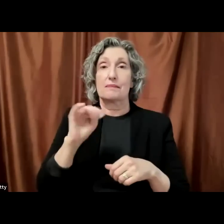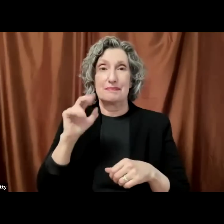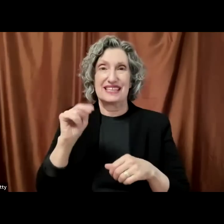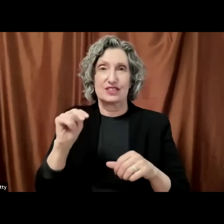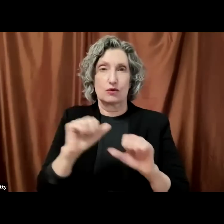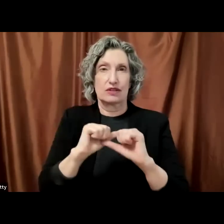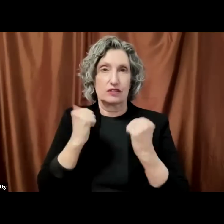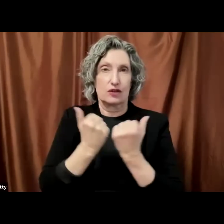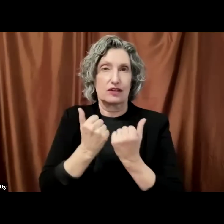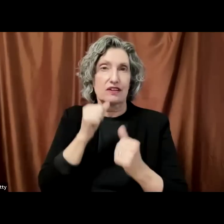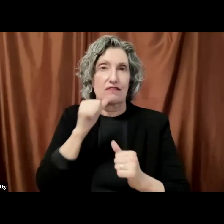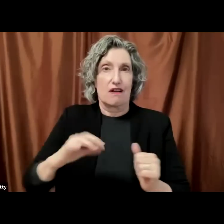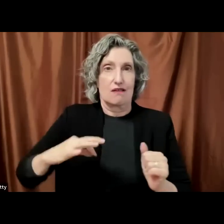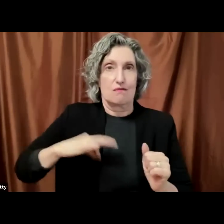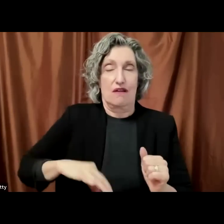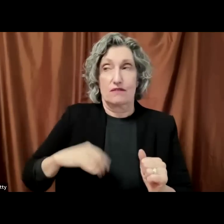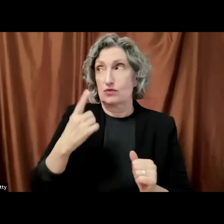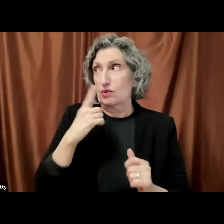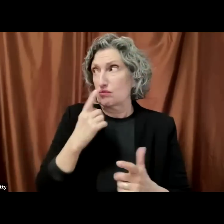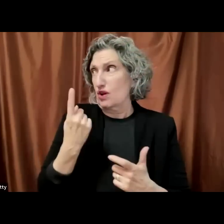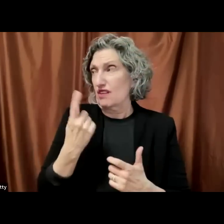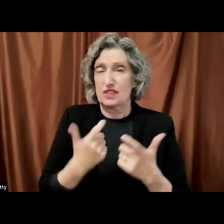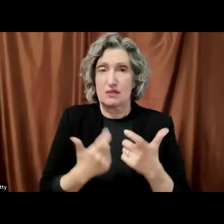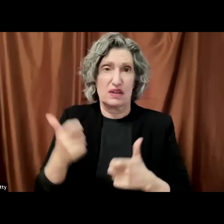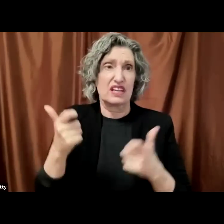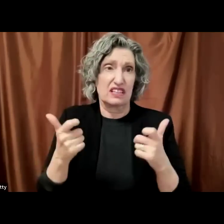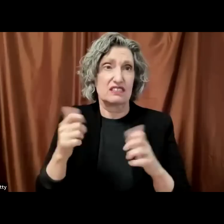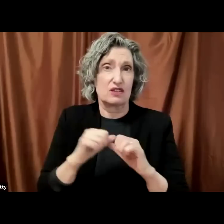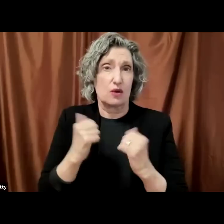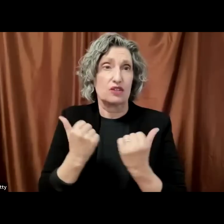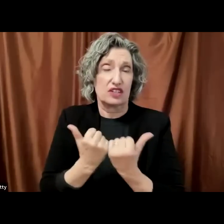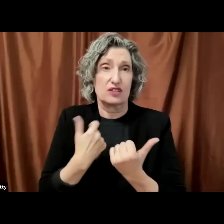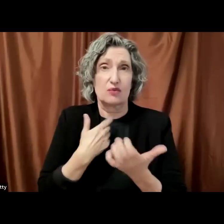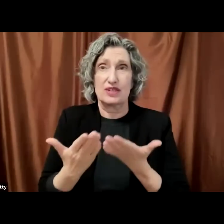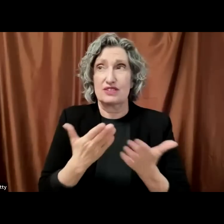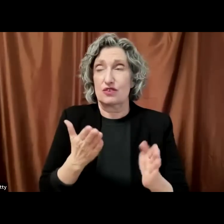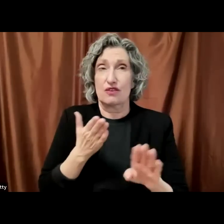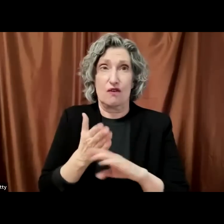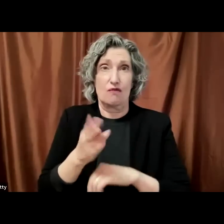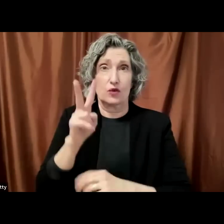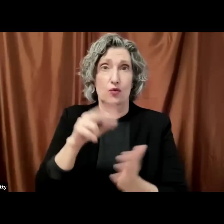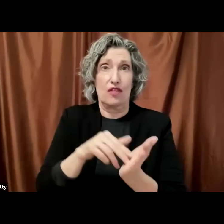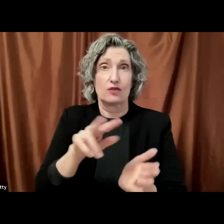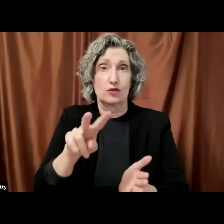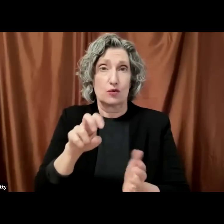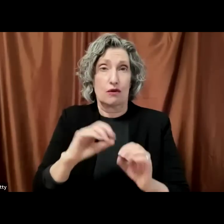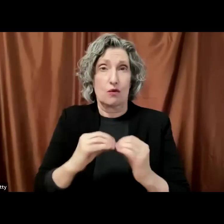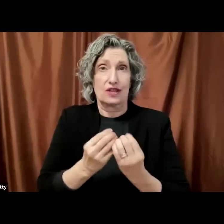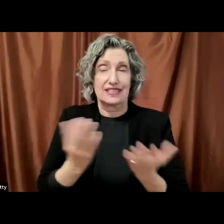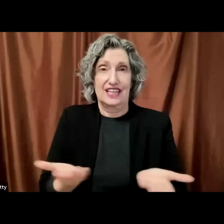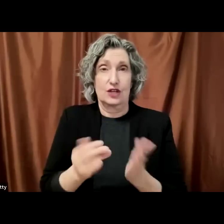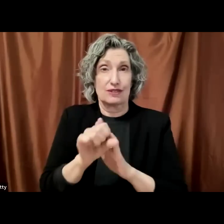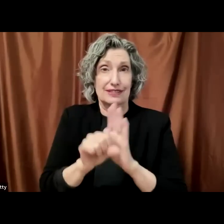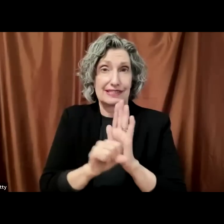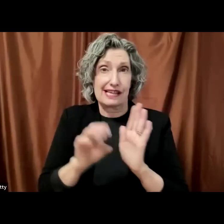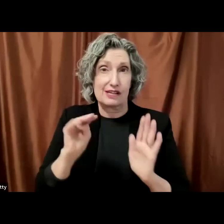of nonprofits in our country, serving over 2,200 nonprofit organizations throughout Minnesota. I want to first thank my incredible team for their work